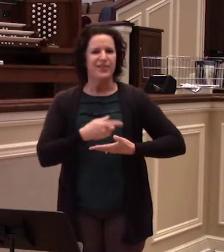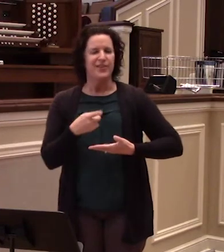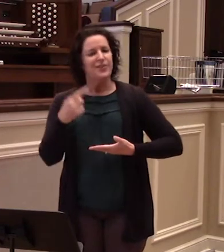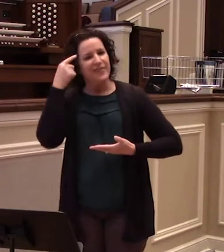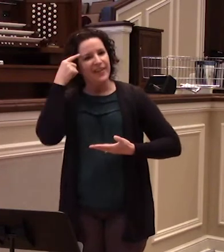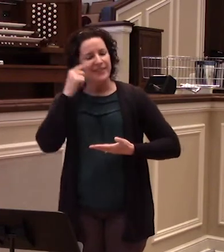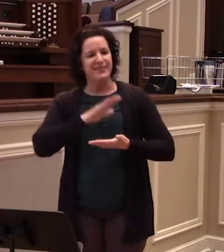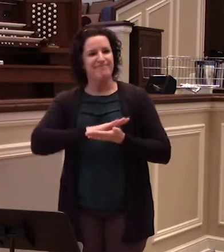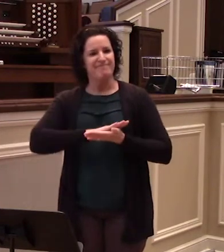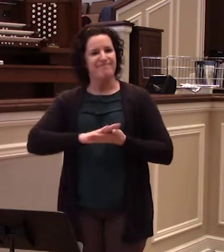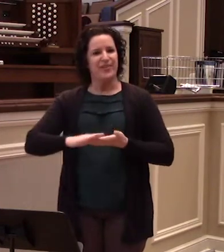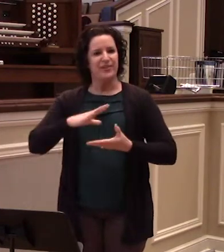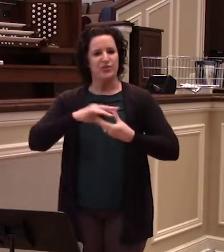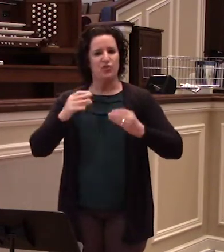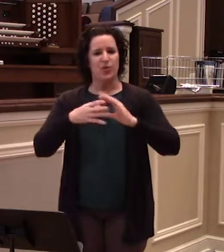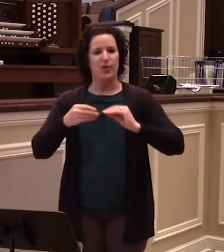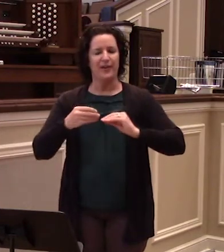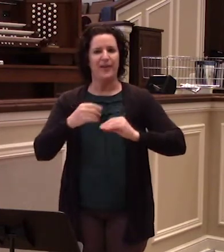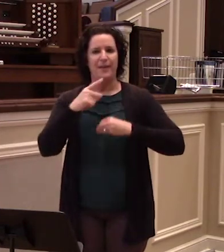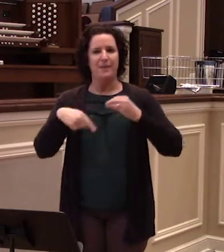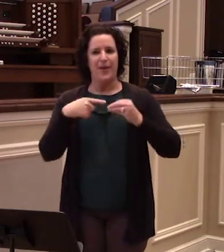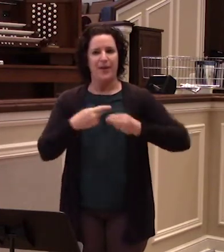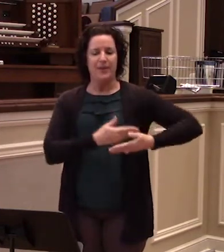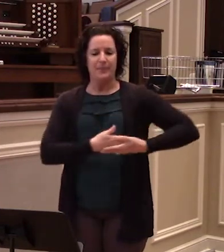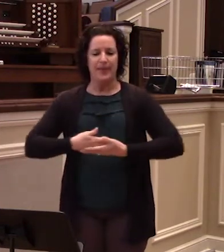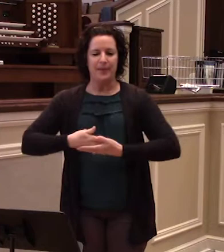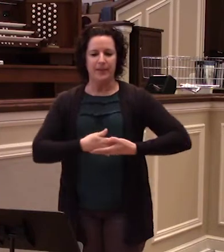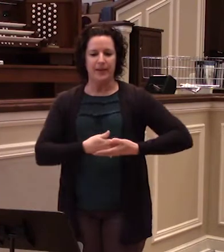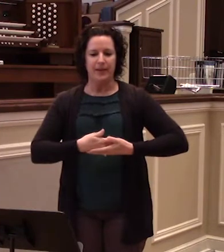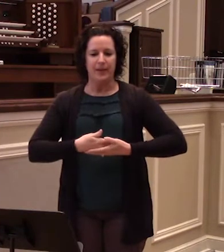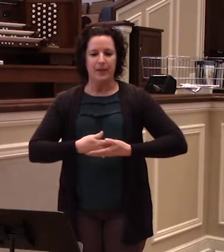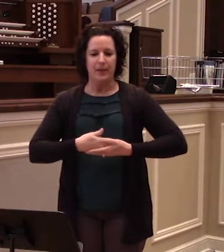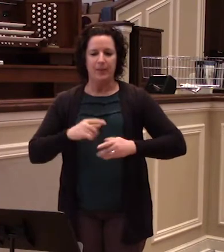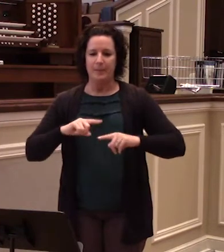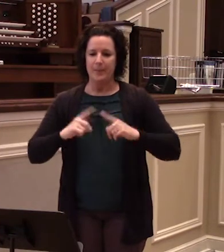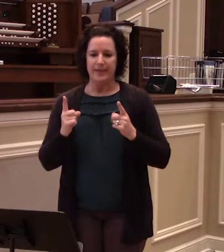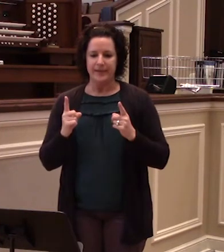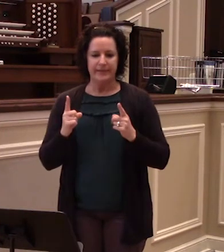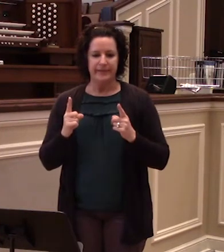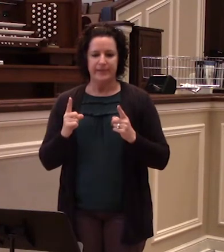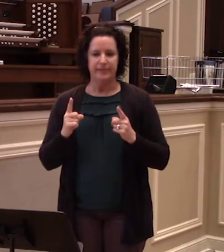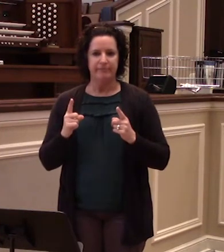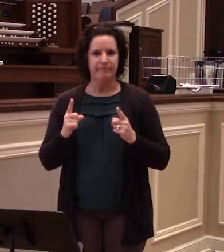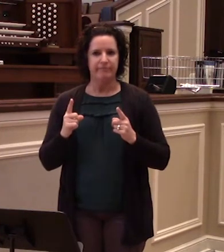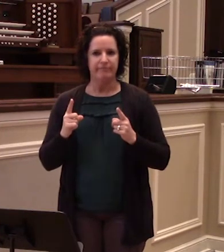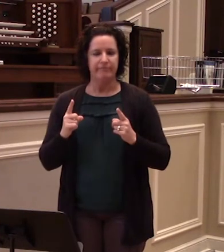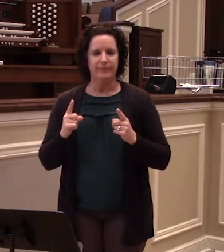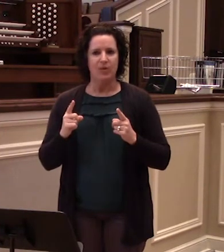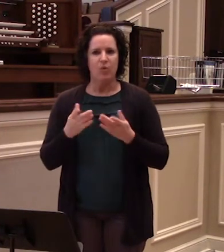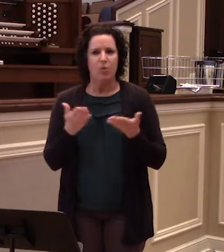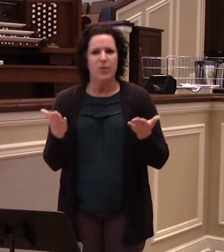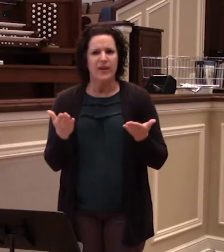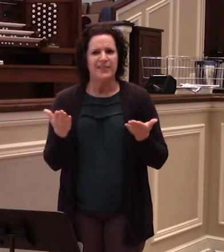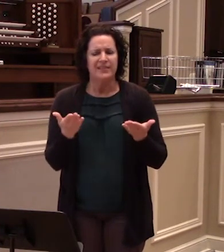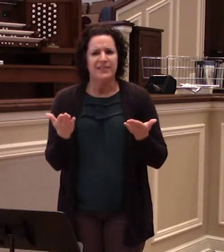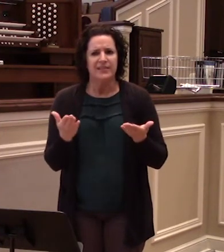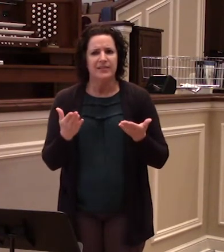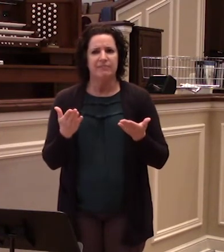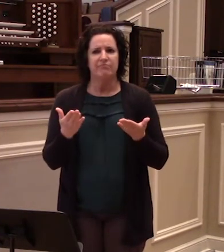and warmth and an attempt at goodwill towards each other. Except, what is the